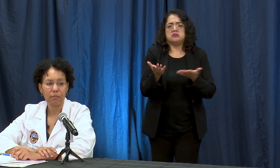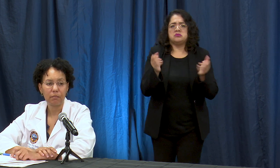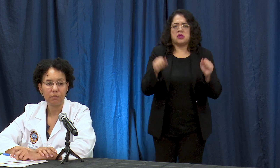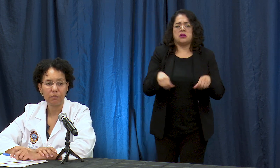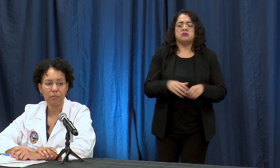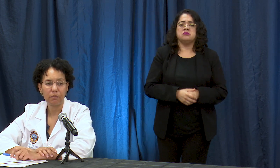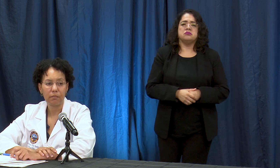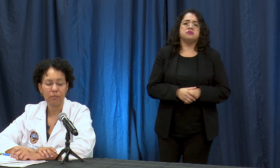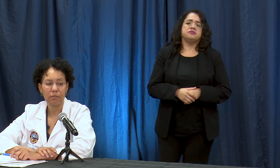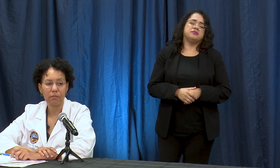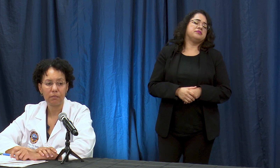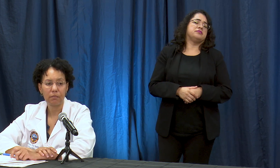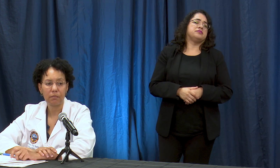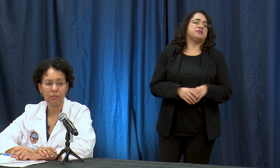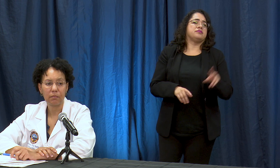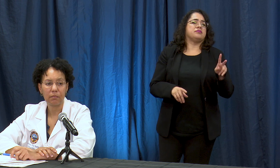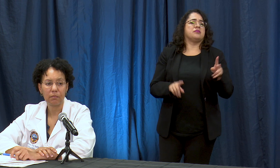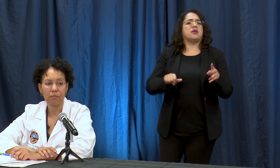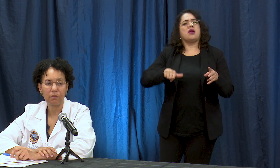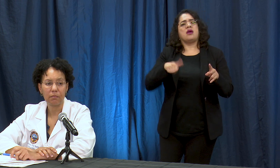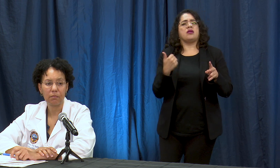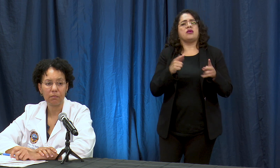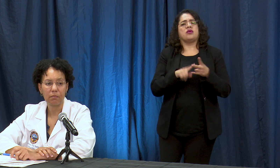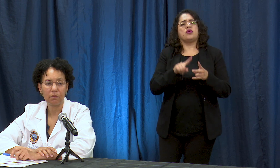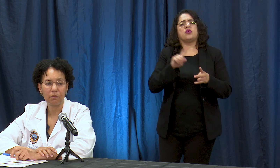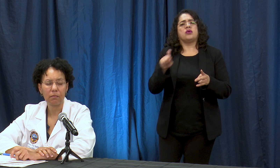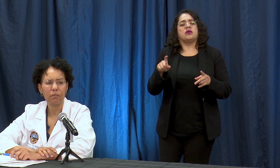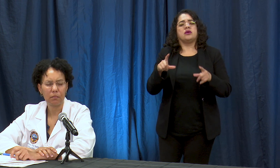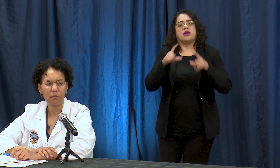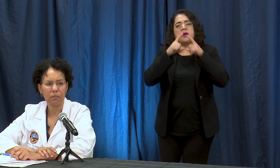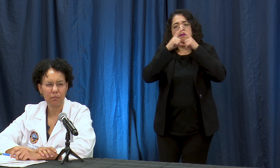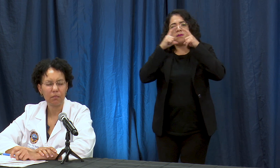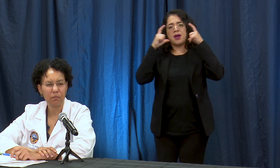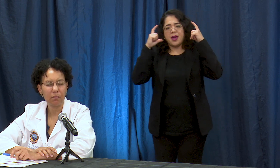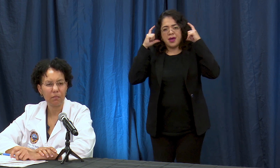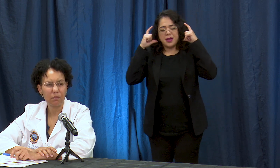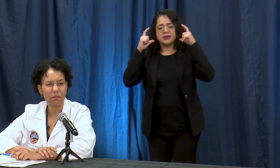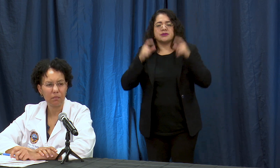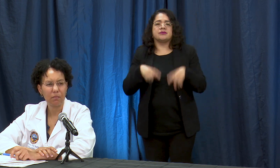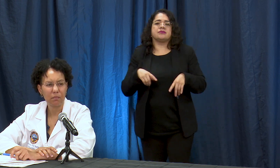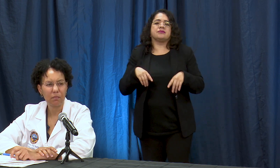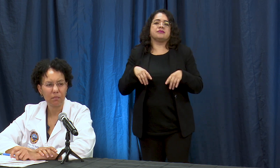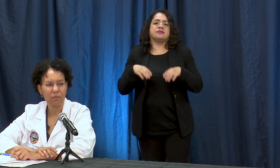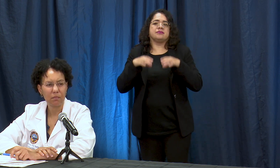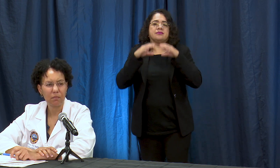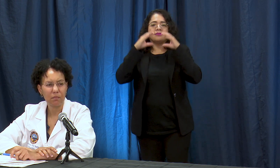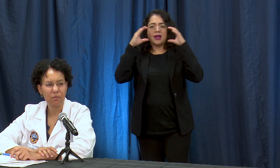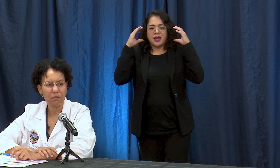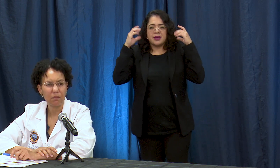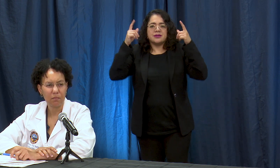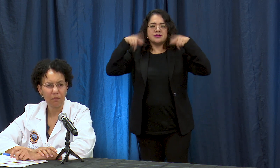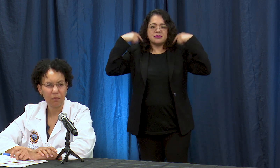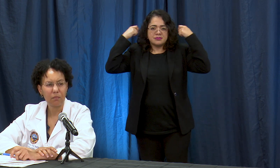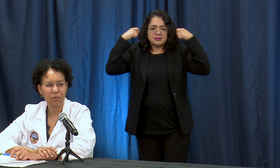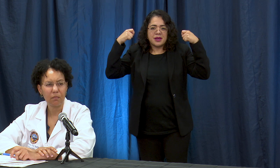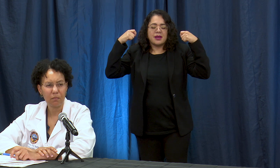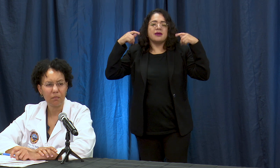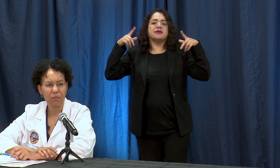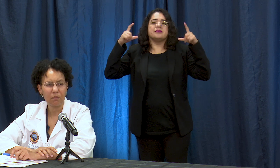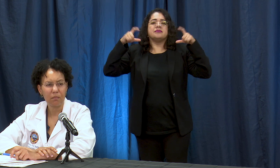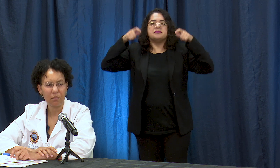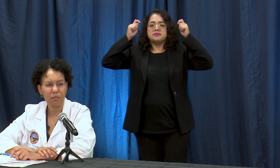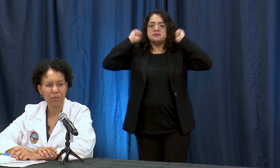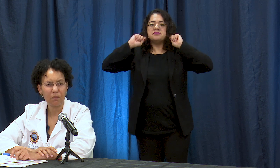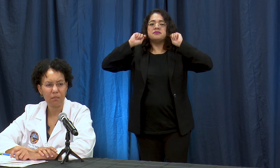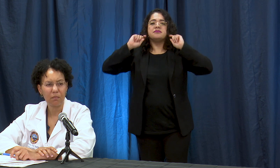One of the other questions that we're seeing here is relative to the masks. And this is obviously something that is out there, widespread, about